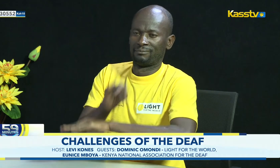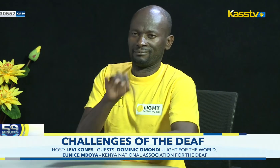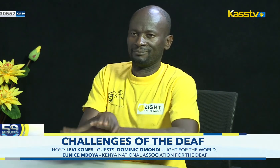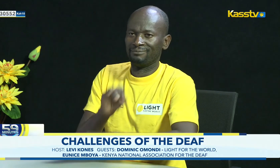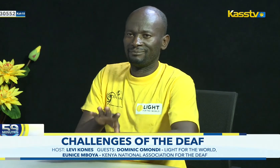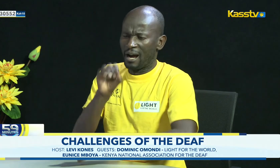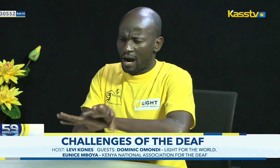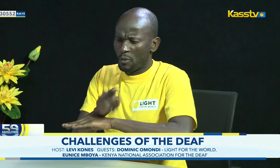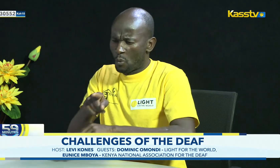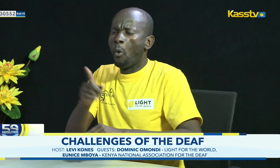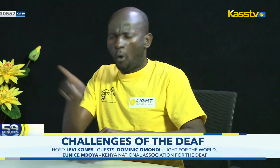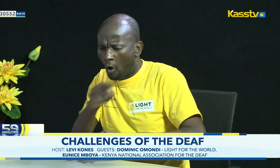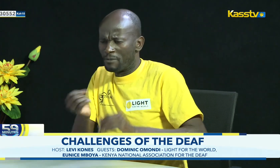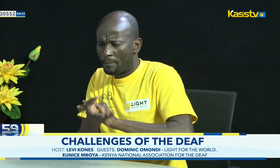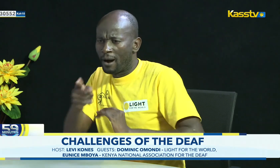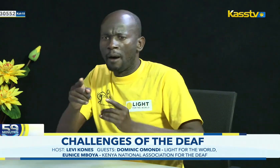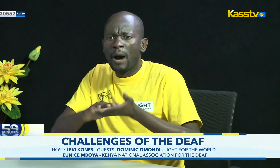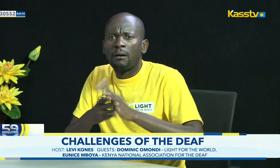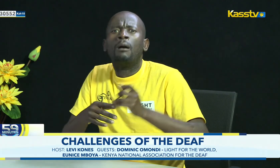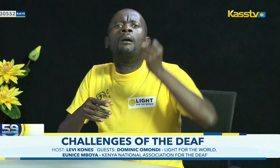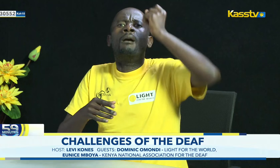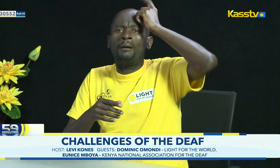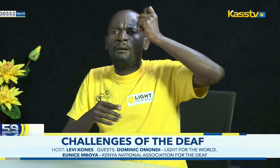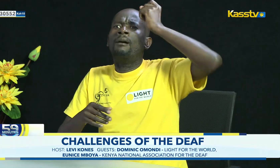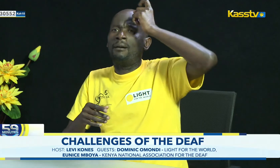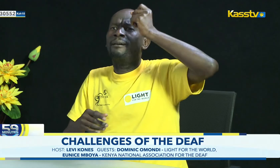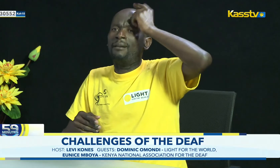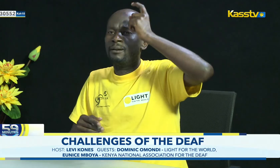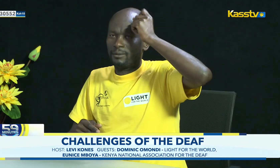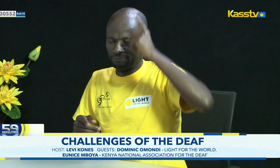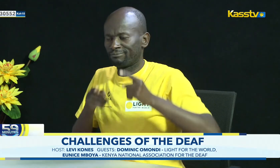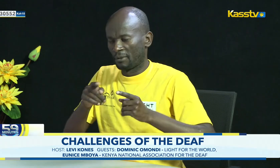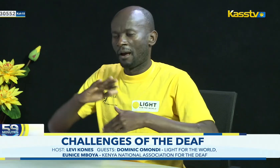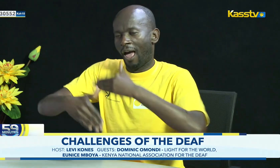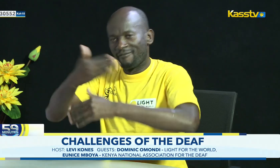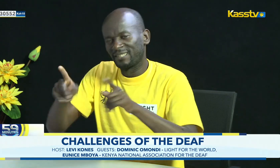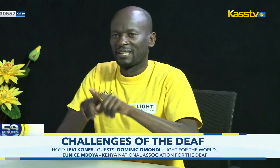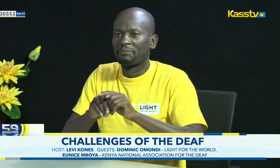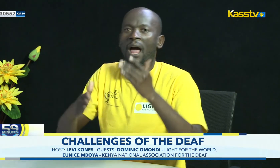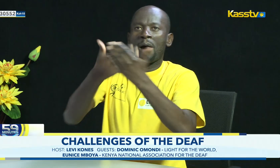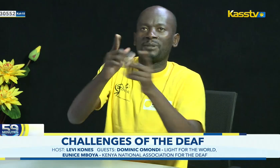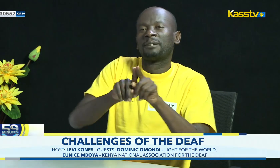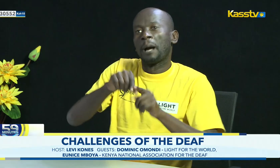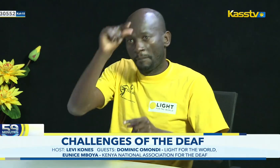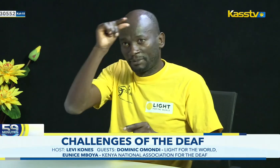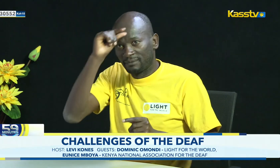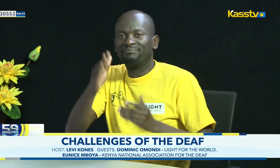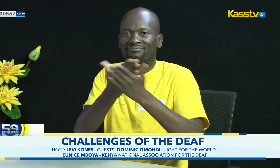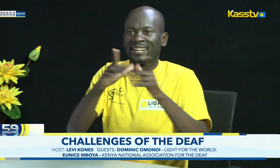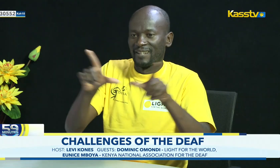is out there, who is interested in learning things to do with how to manage your business. You can look out for partners like Light